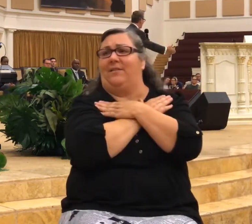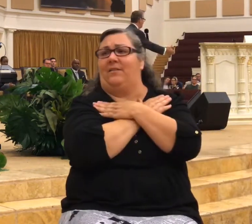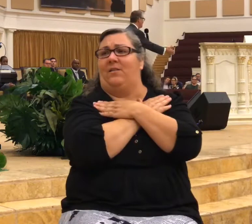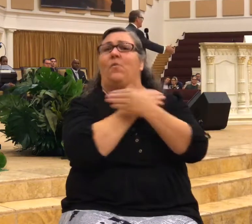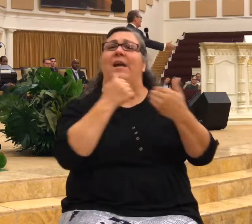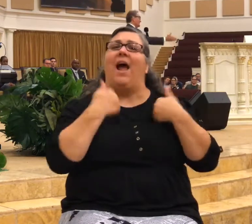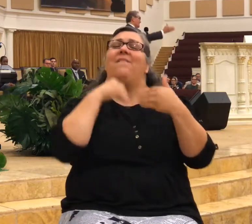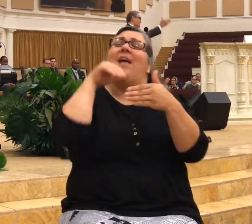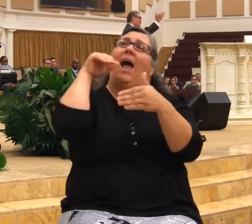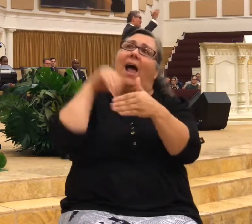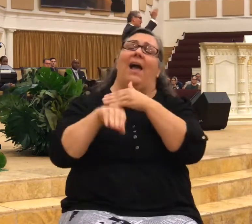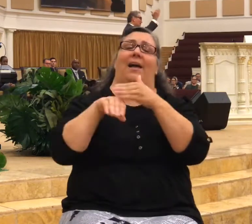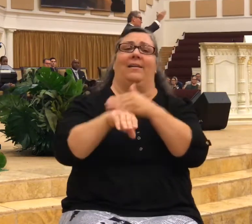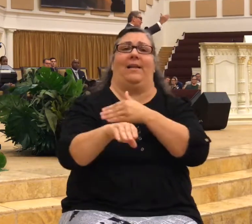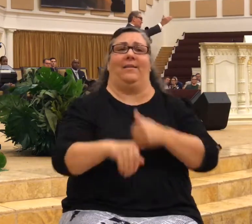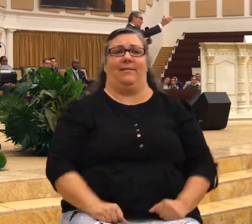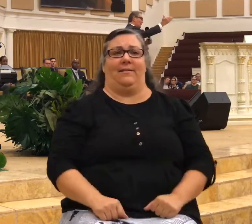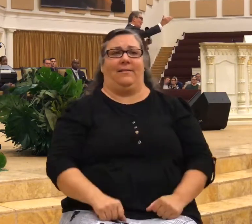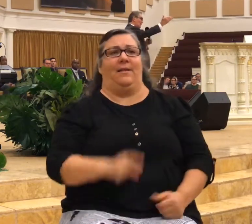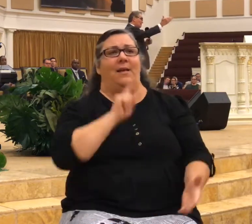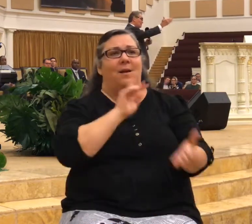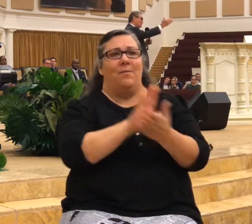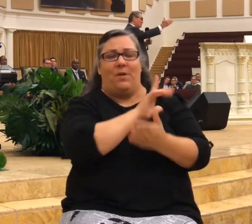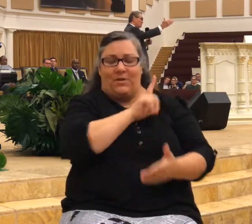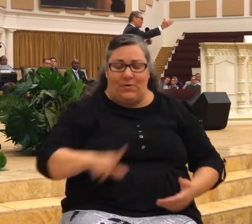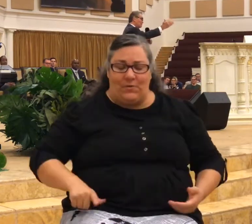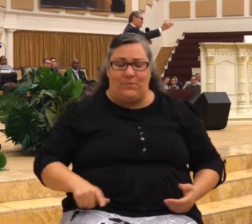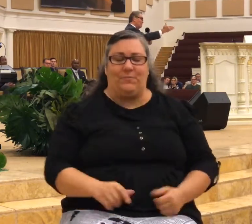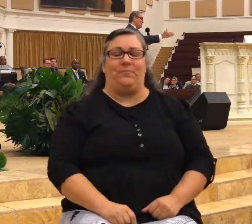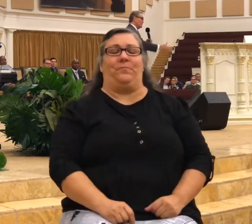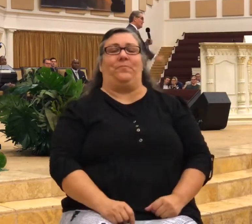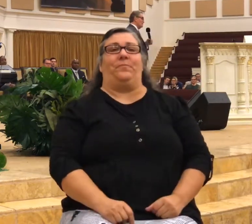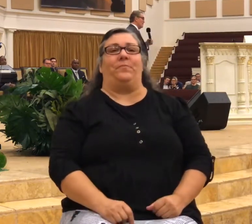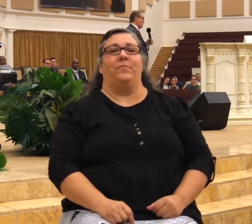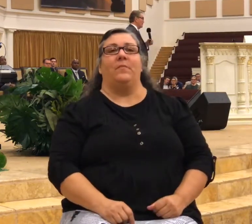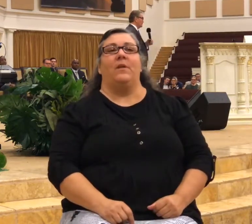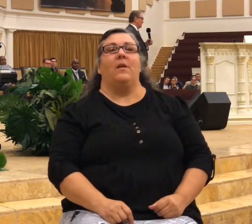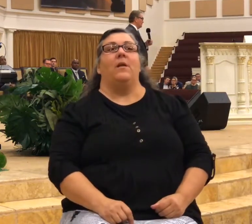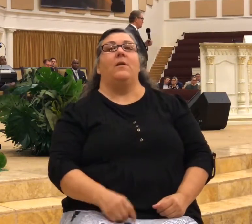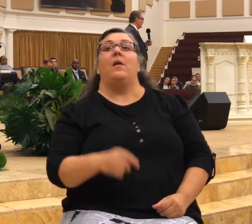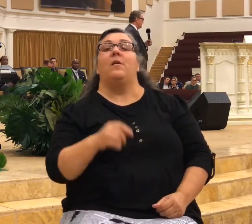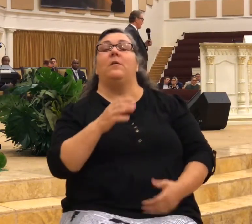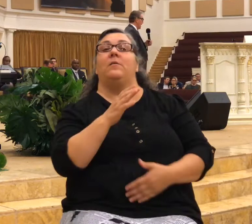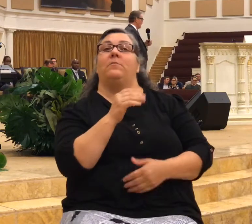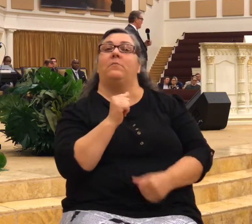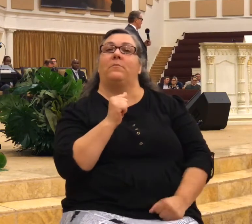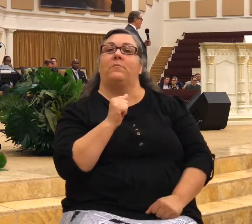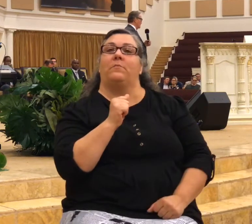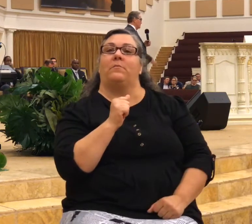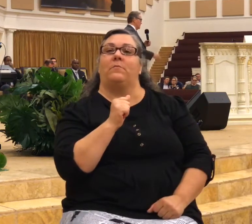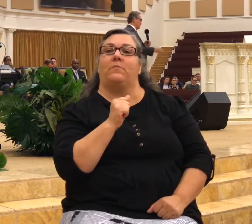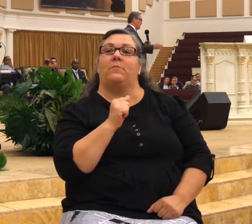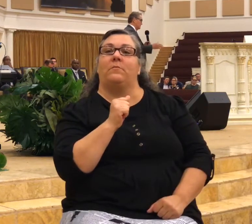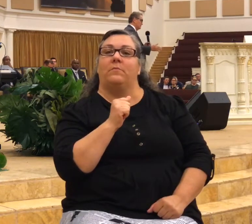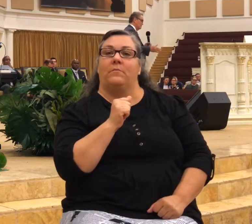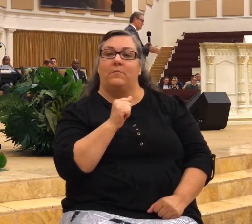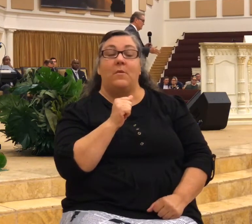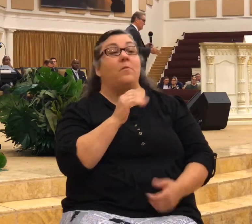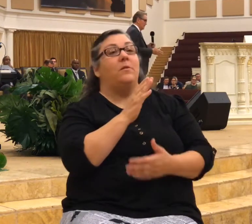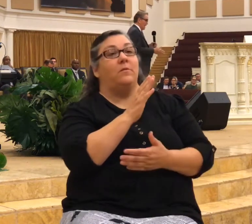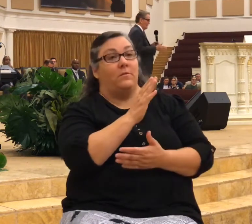Lord. Can somebody say praise the Lord? Praise the Lord. There have been those that I have needed to